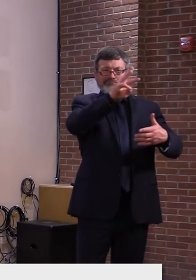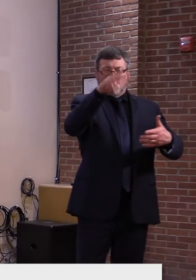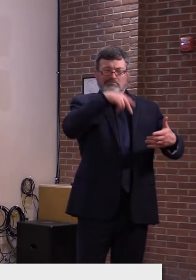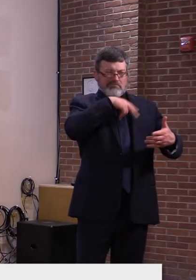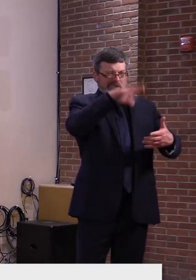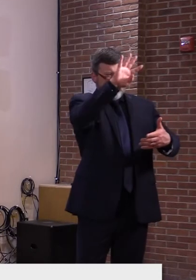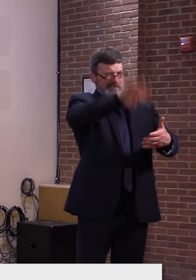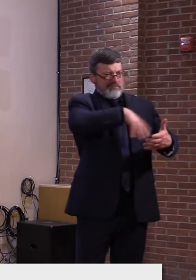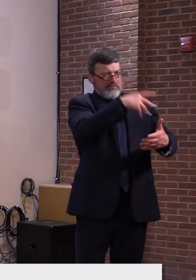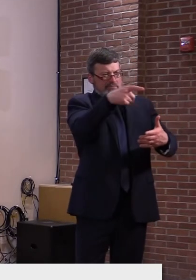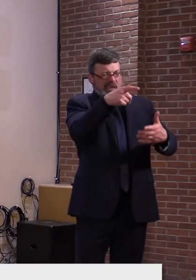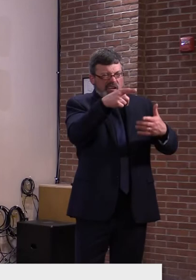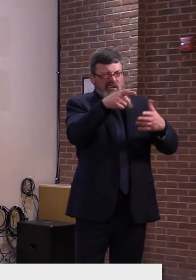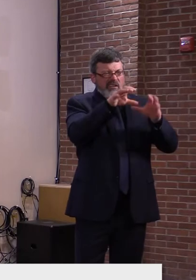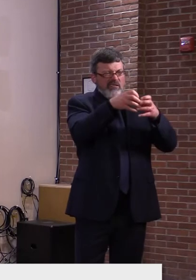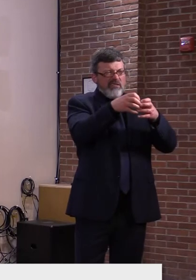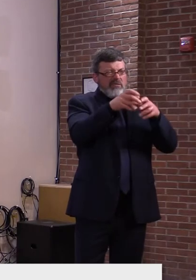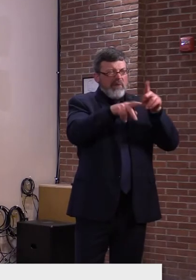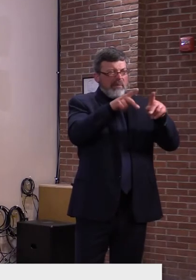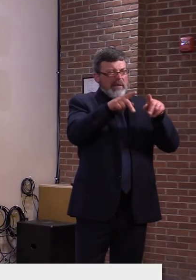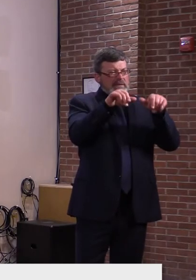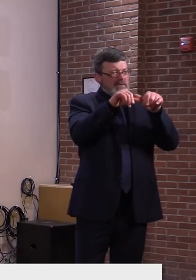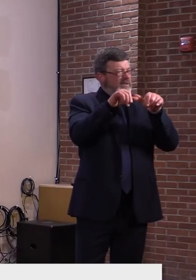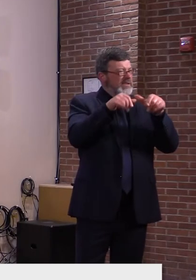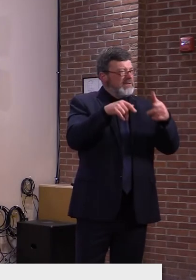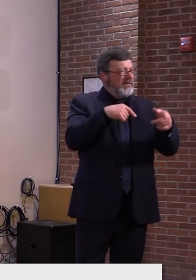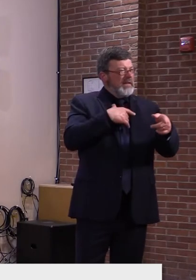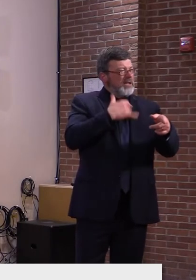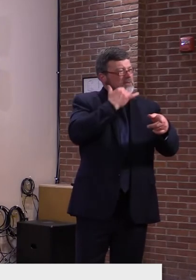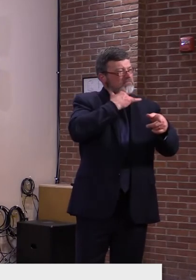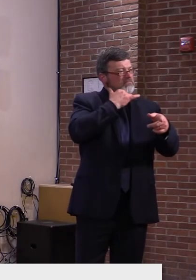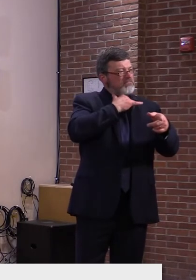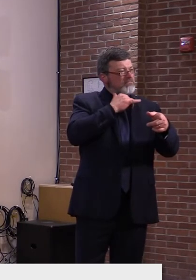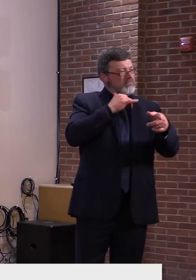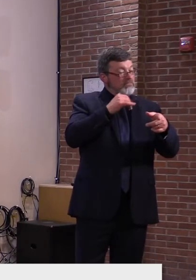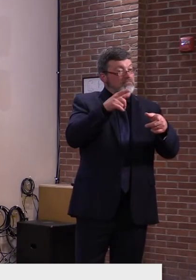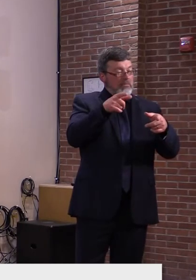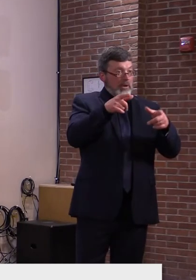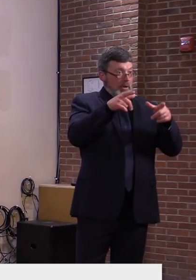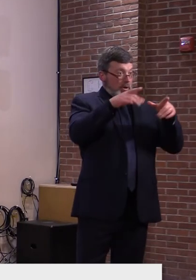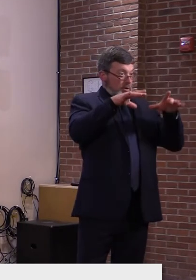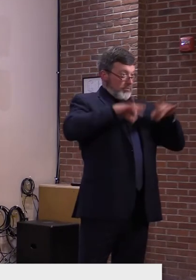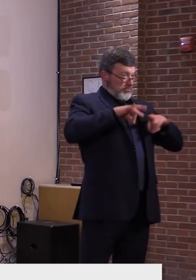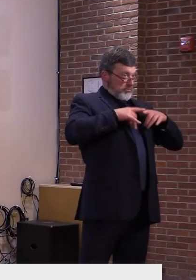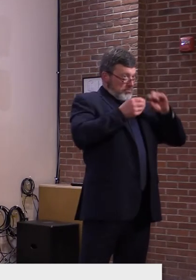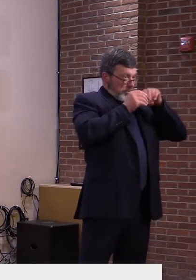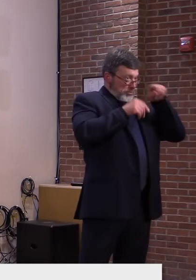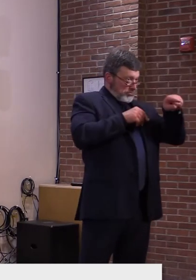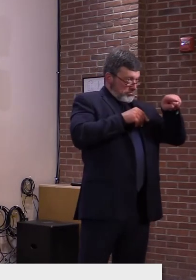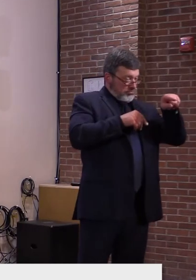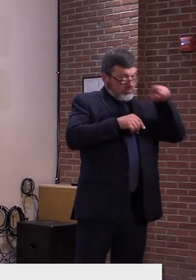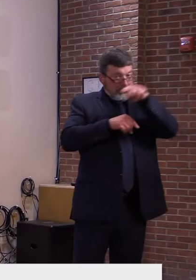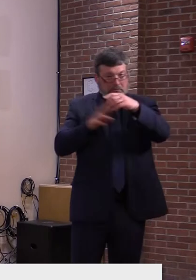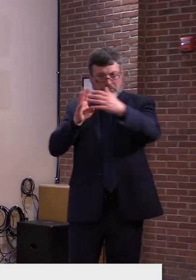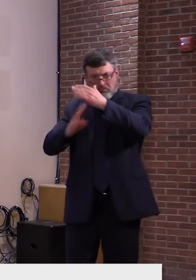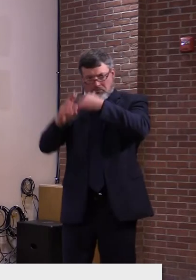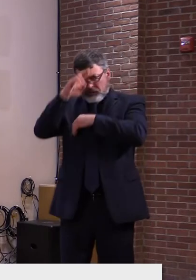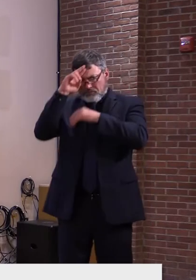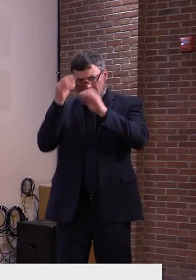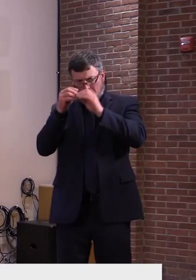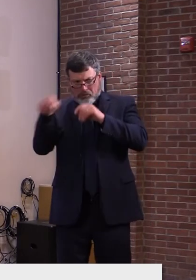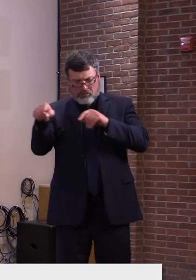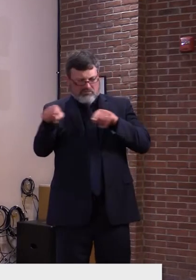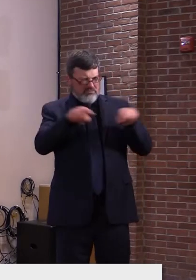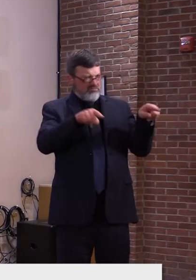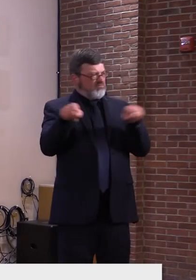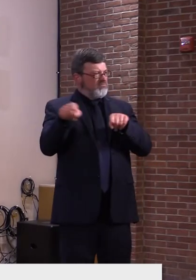the hospitalization rate per person or per 100,000 people, the case rate is very similar